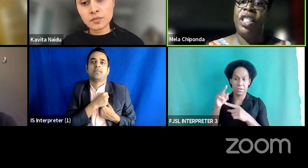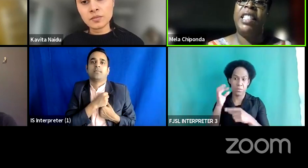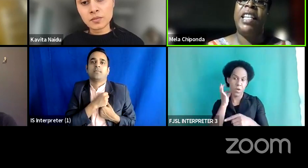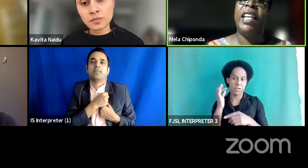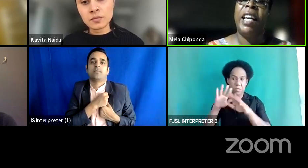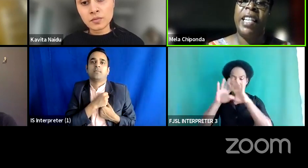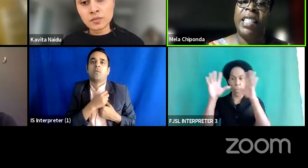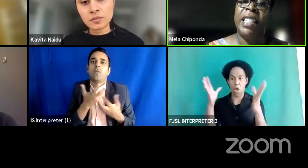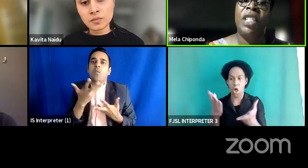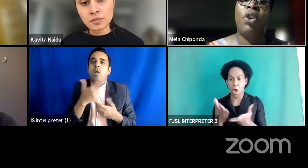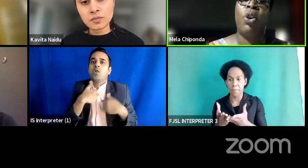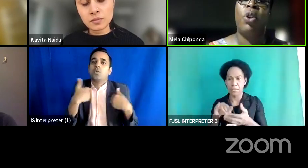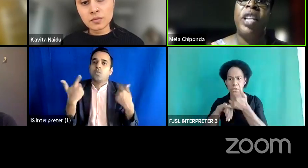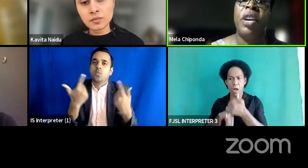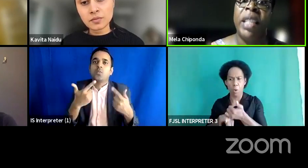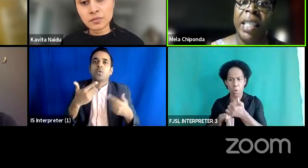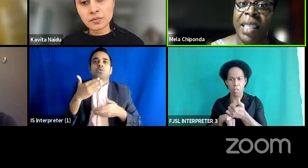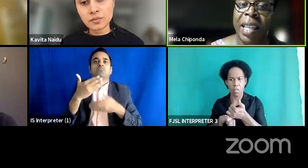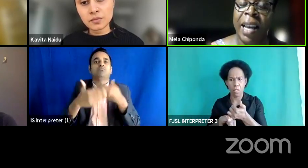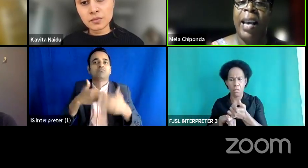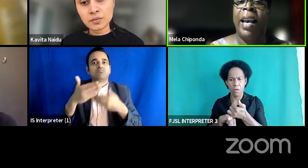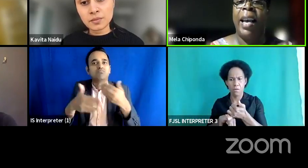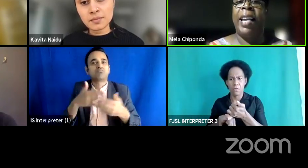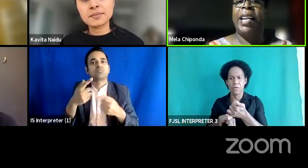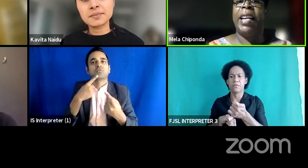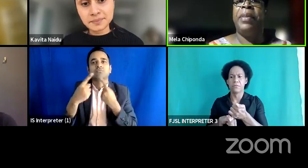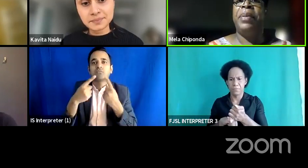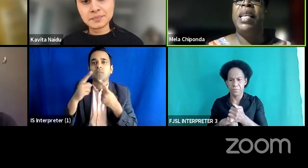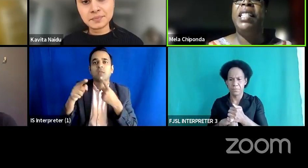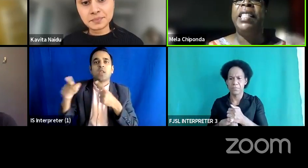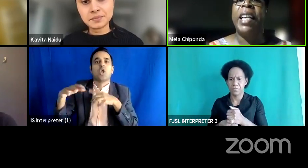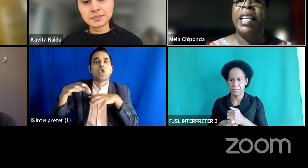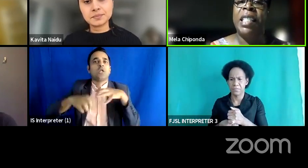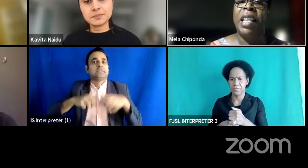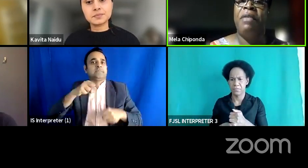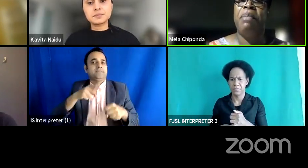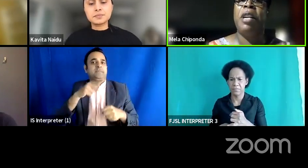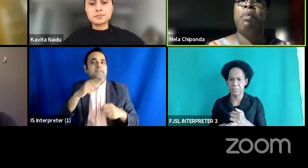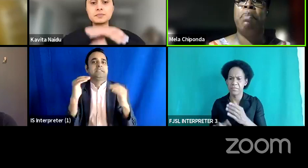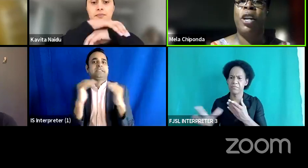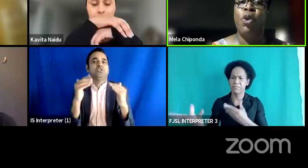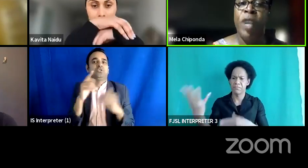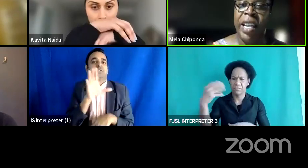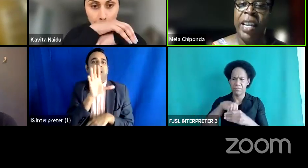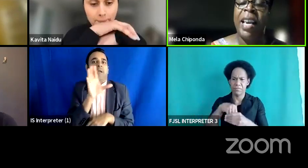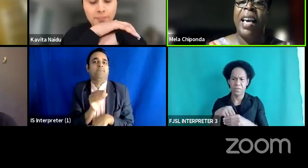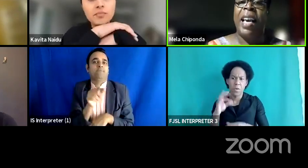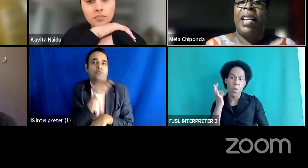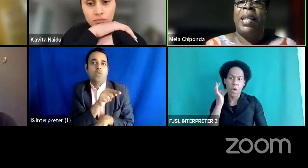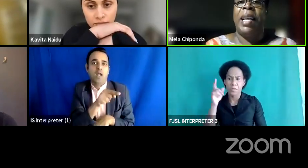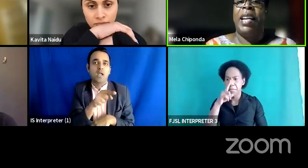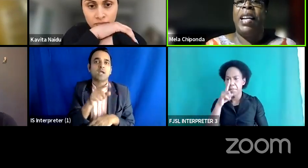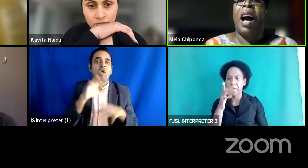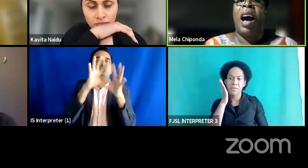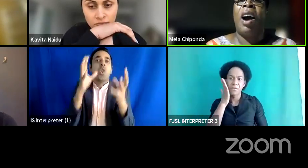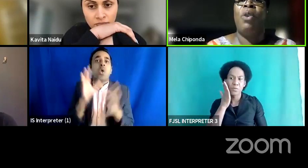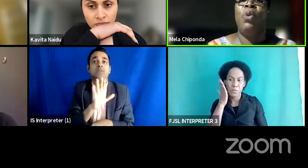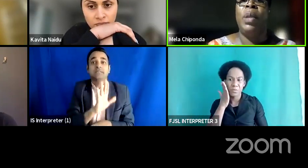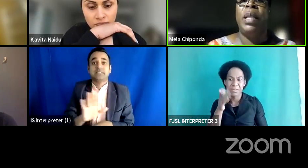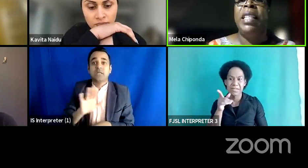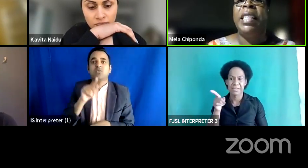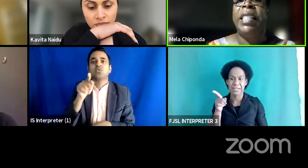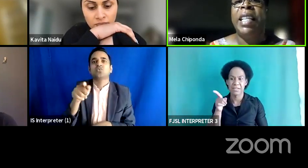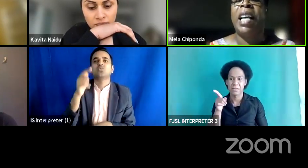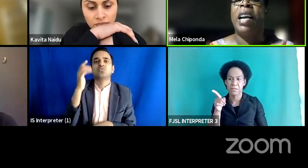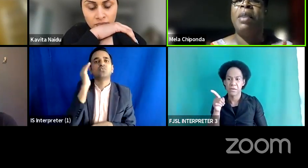African countries inherited colonial debts, and these debts have been ballooning, and then